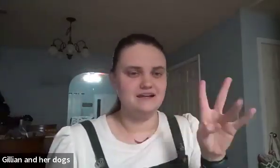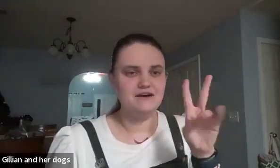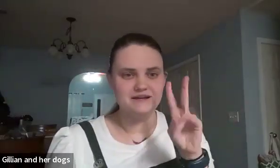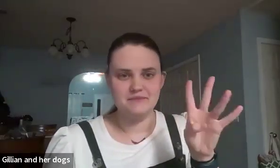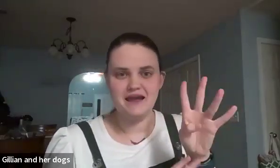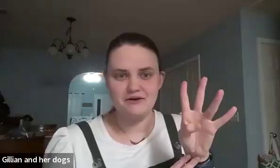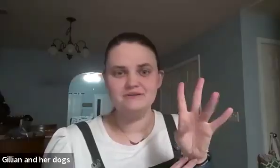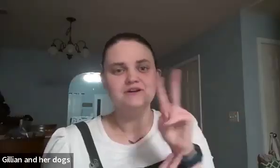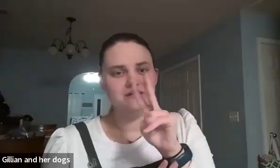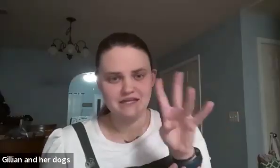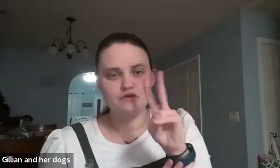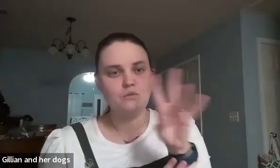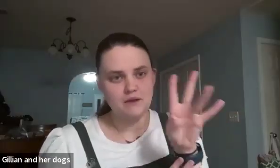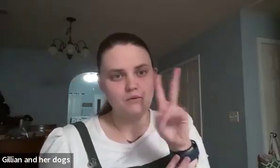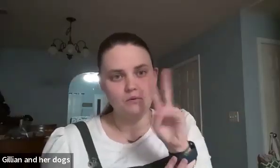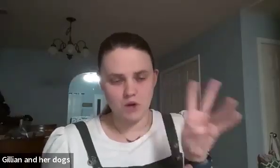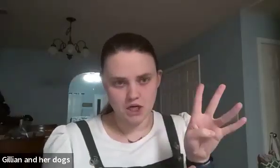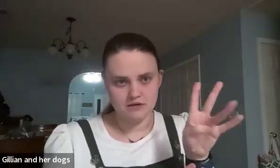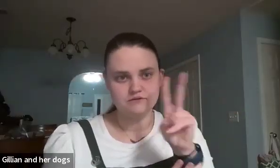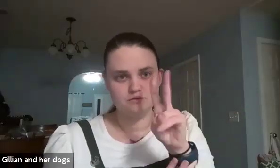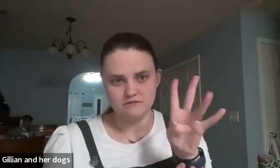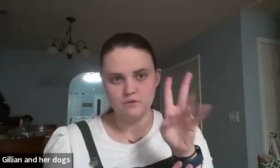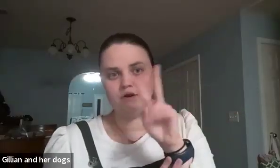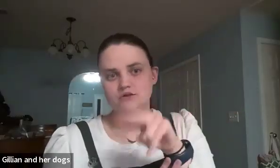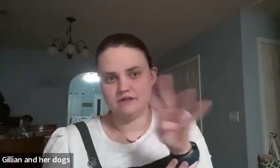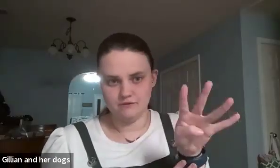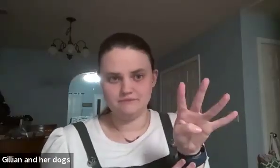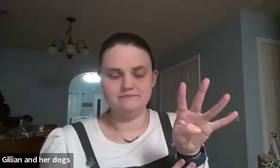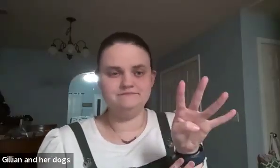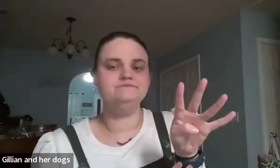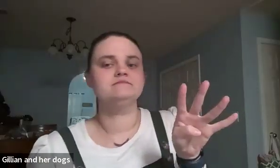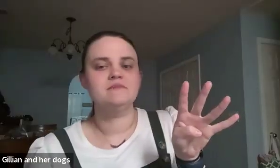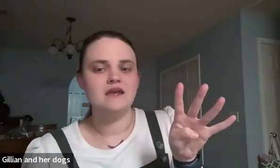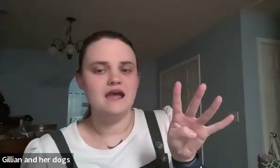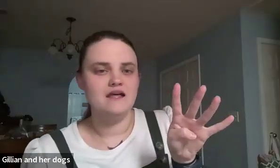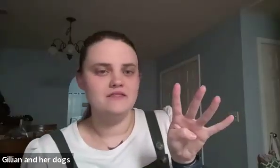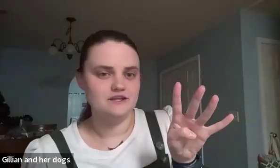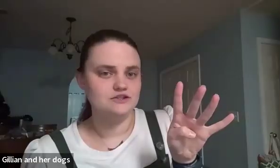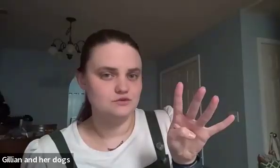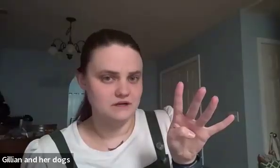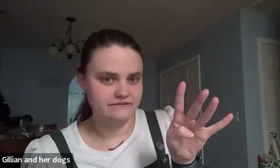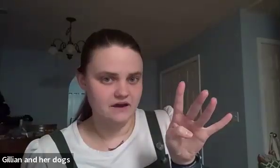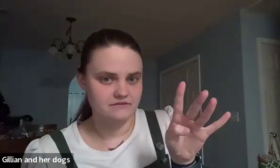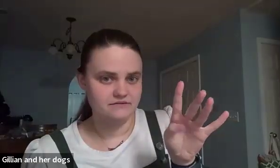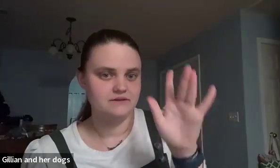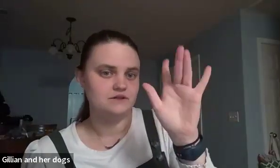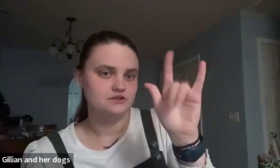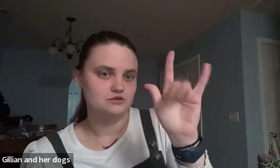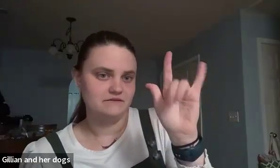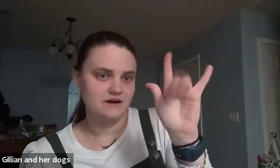sliding of it coming out. Either way will work. 24, 24. And then 25, 25.